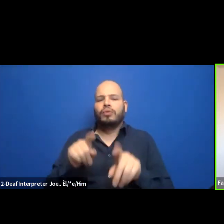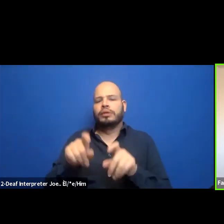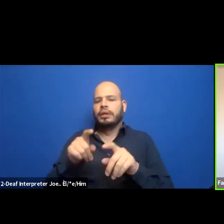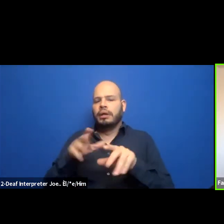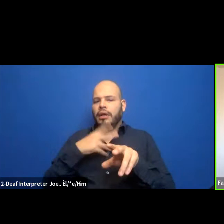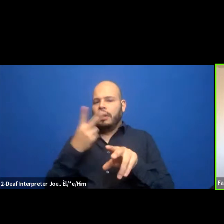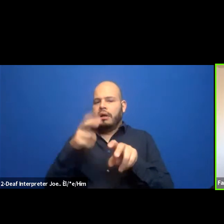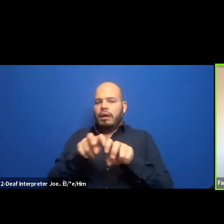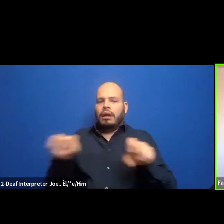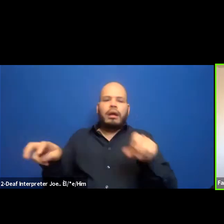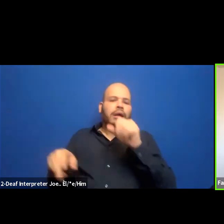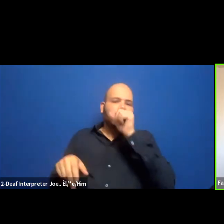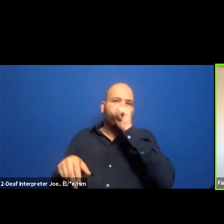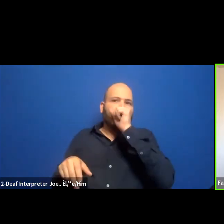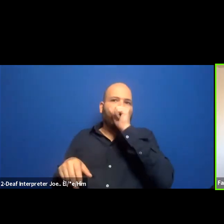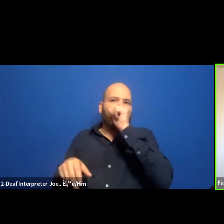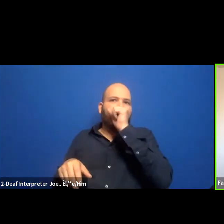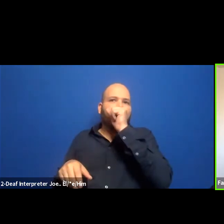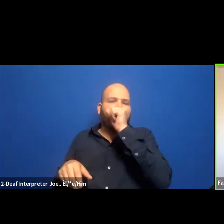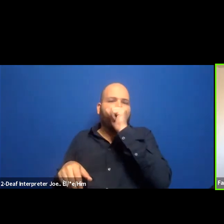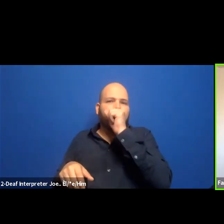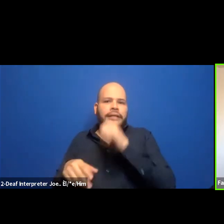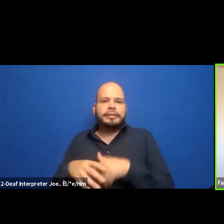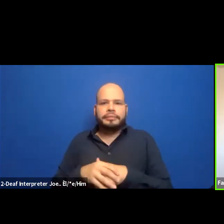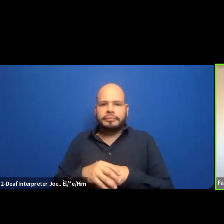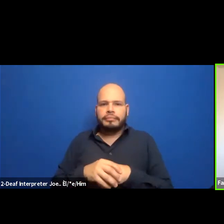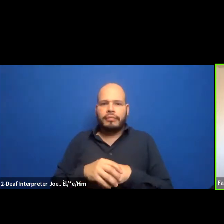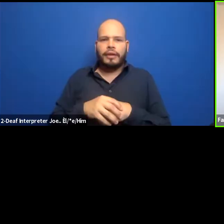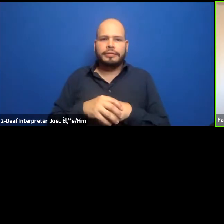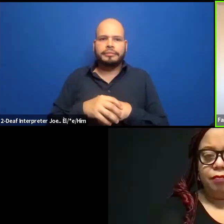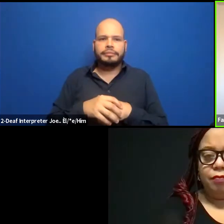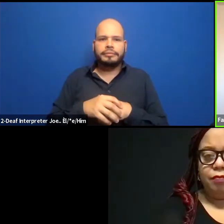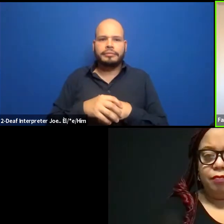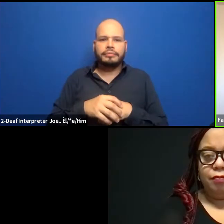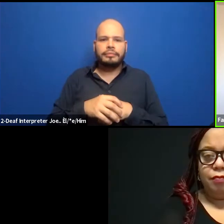describe and introduce themselves and their work as well. Thank you.